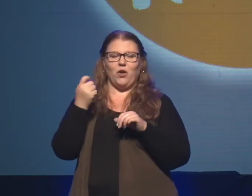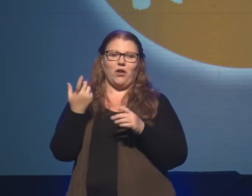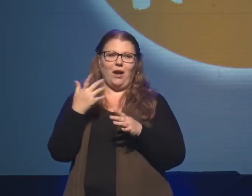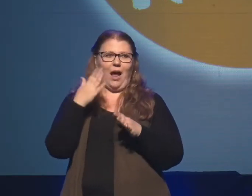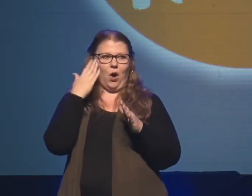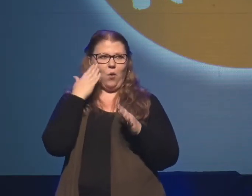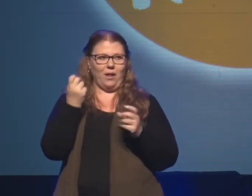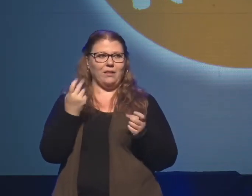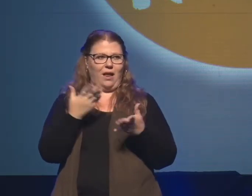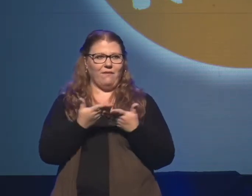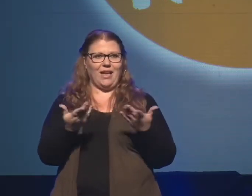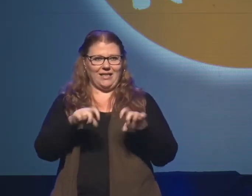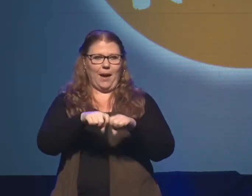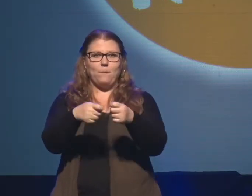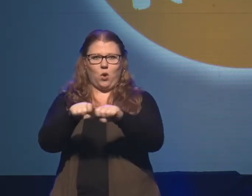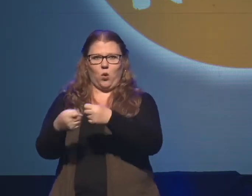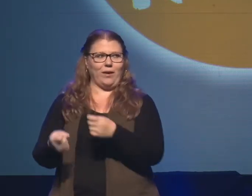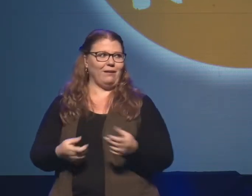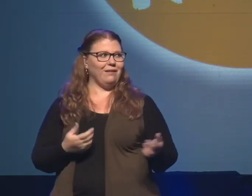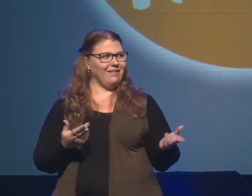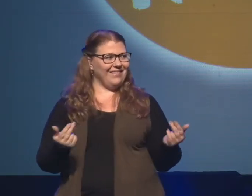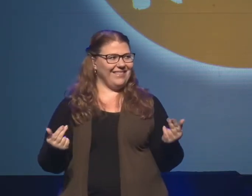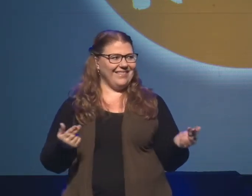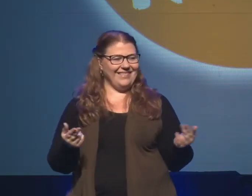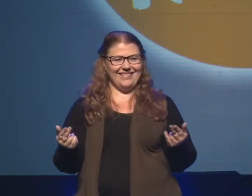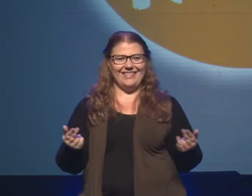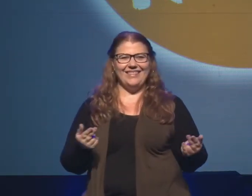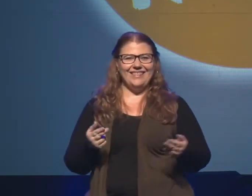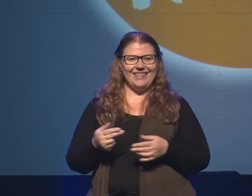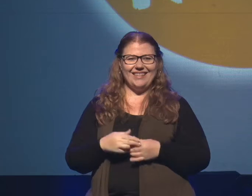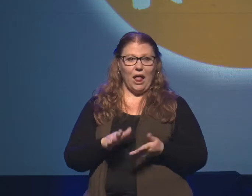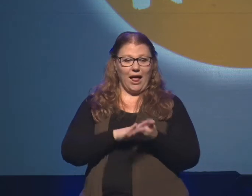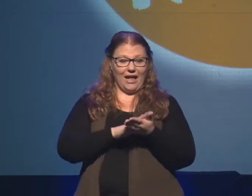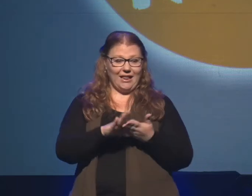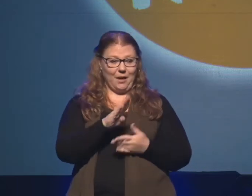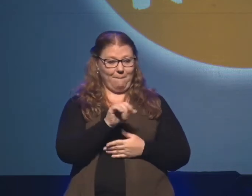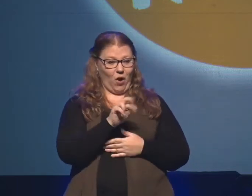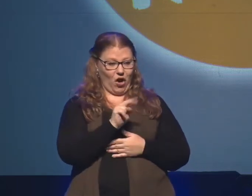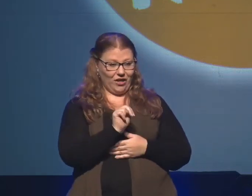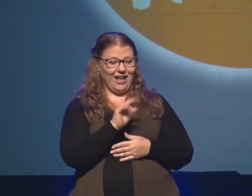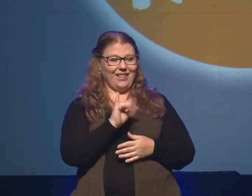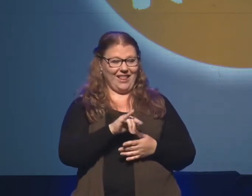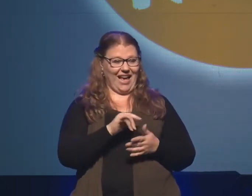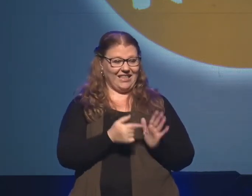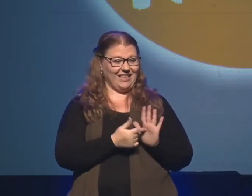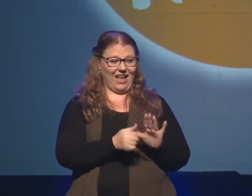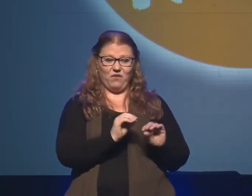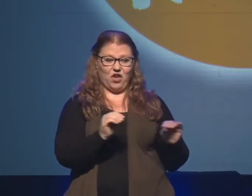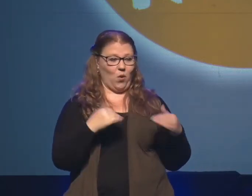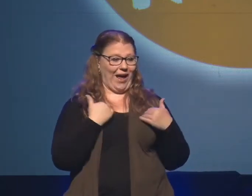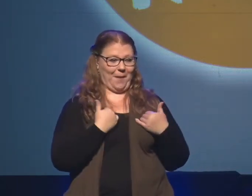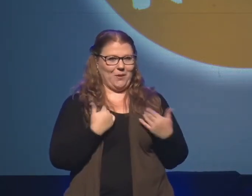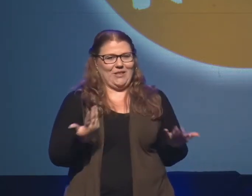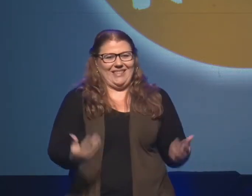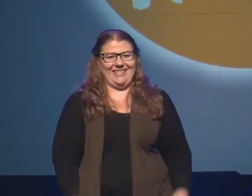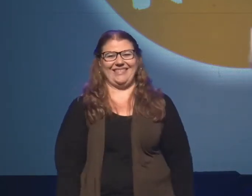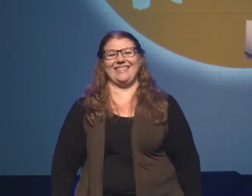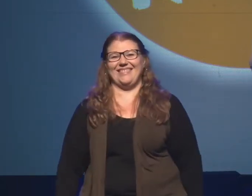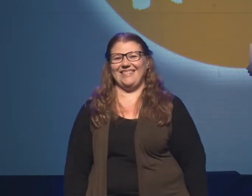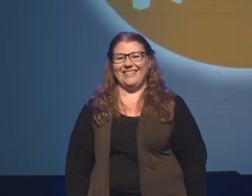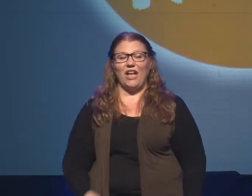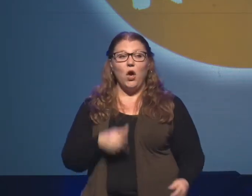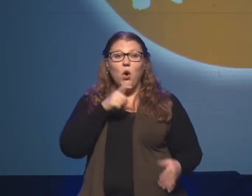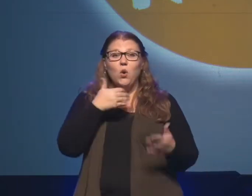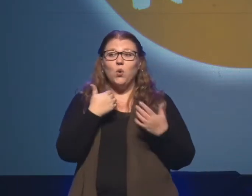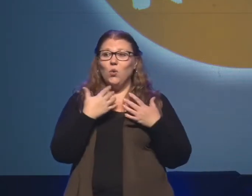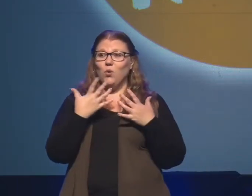get broken. I really do. Clean barns are a sign of no animals. Who